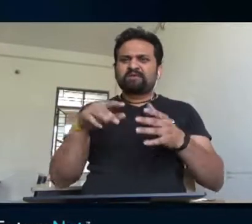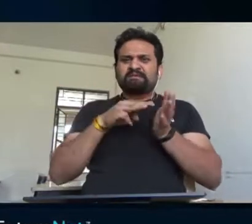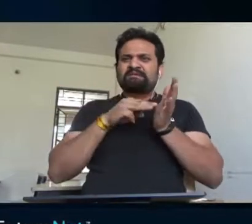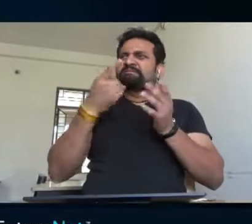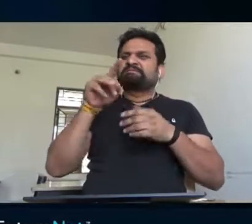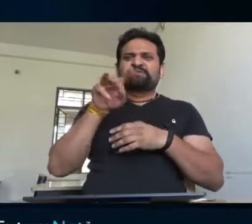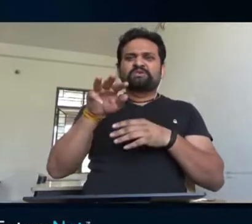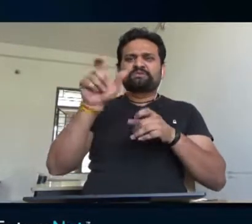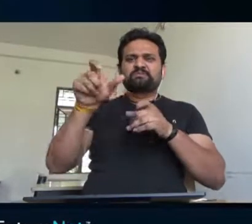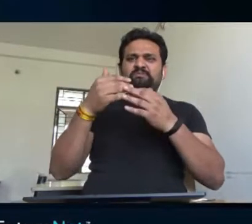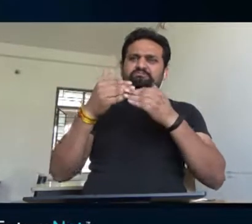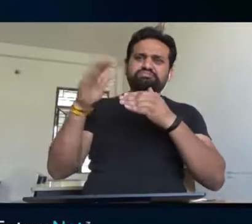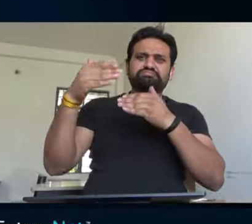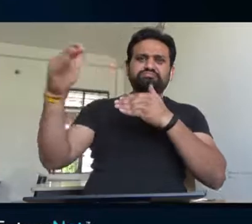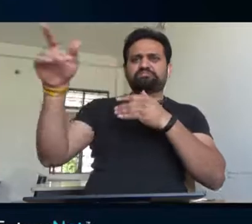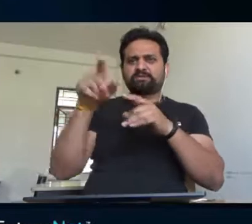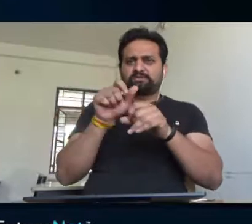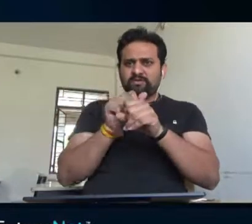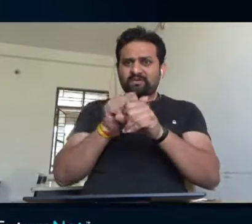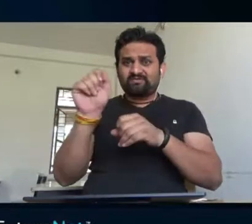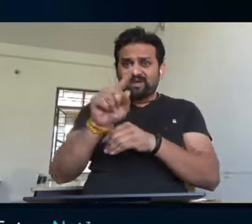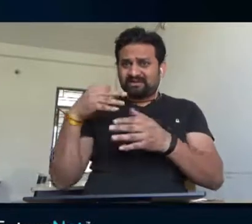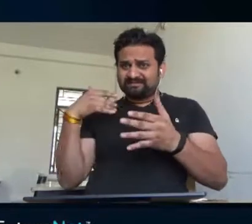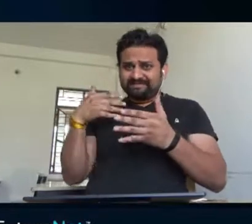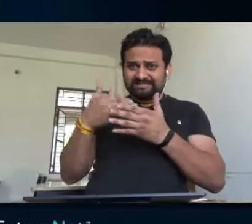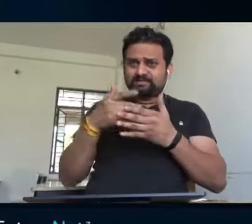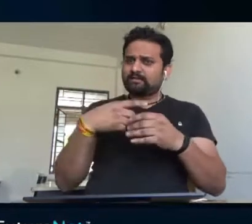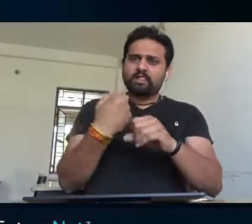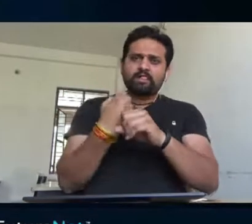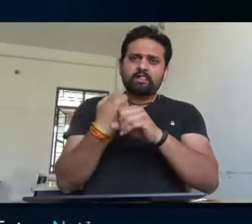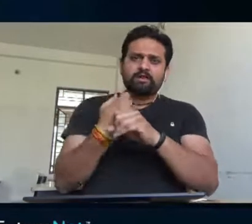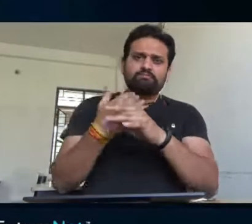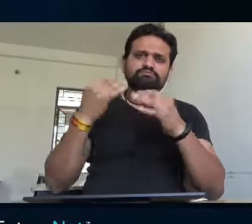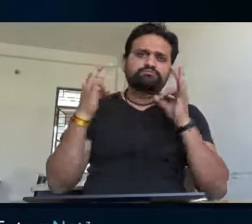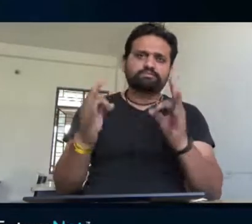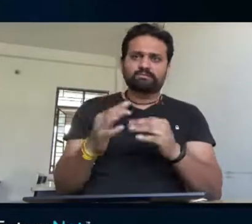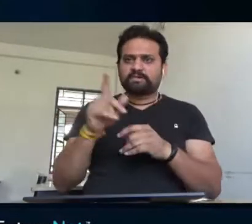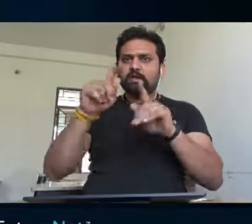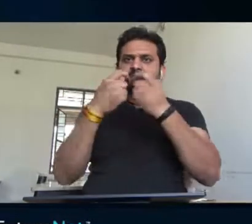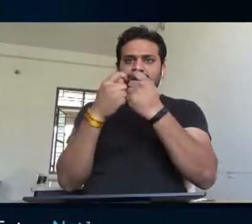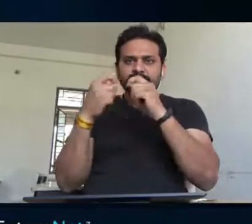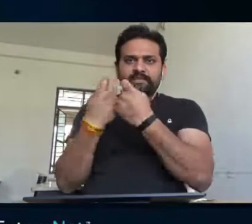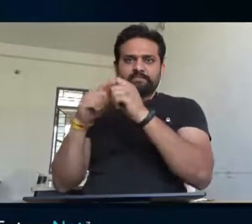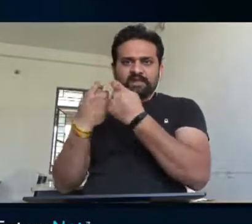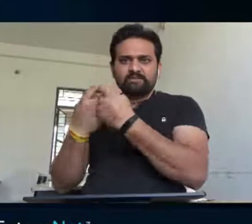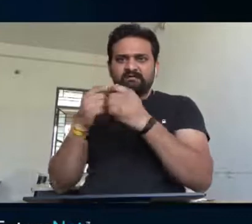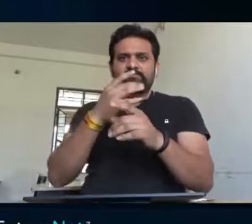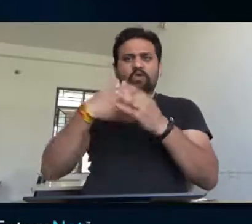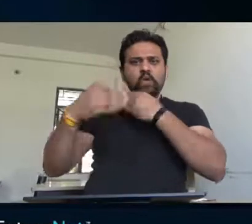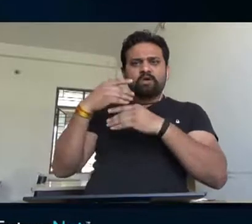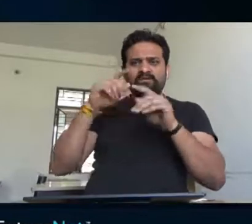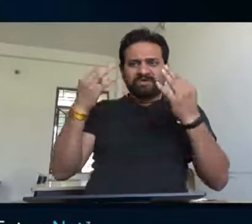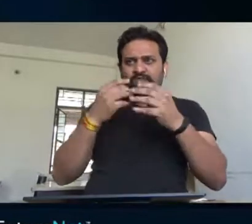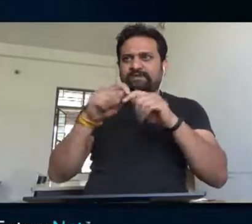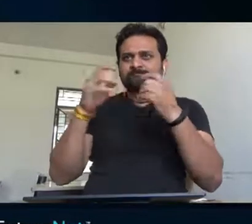of people. They make good income. This in 1 month, because they had teams, they had existing teams. But